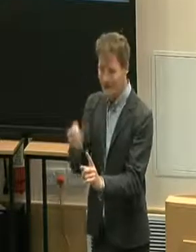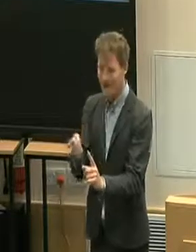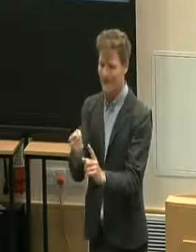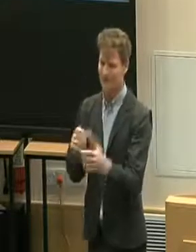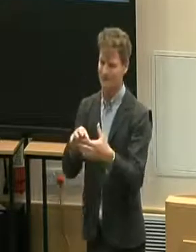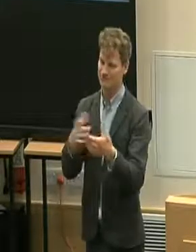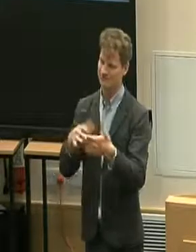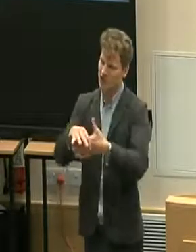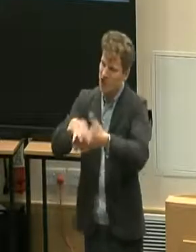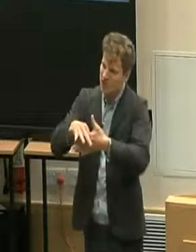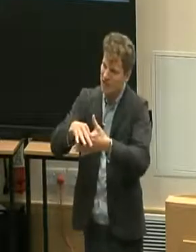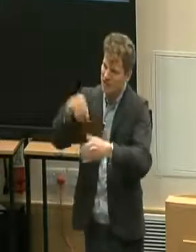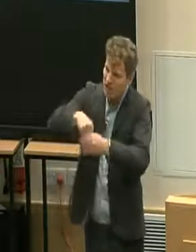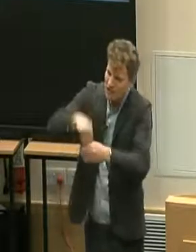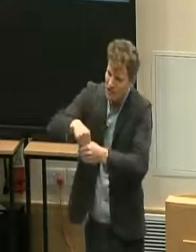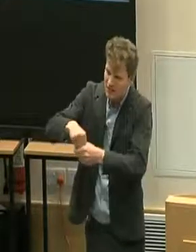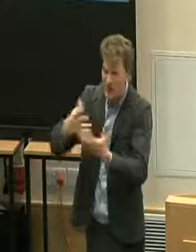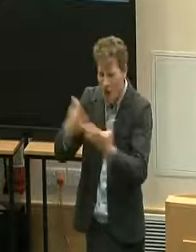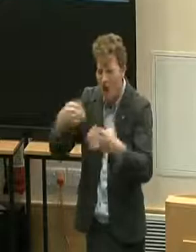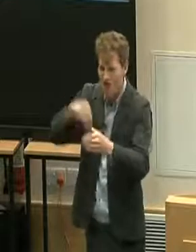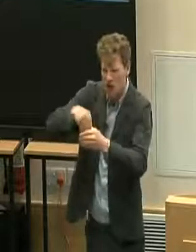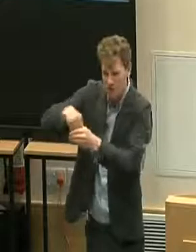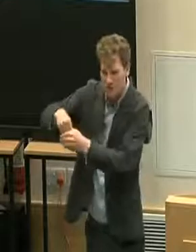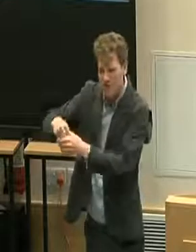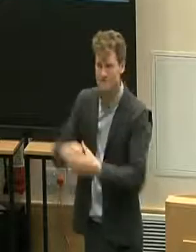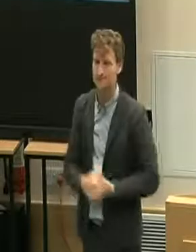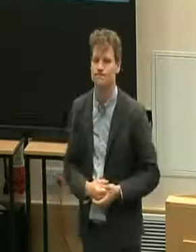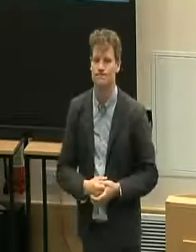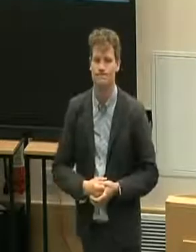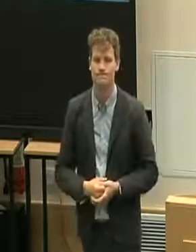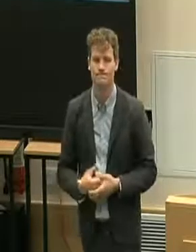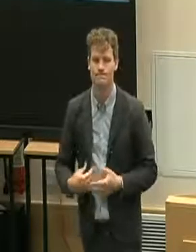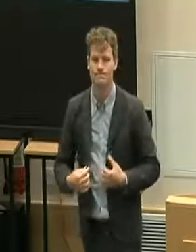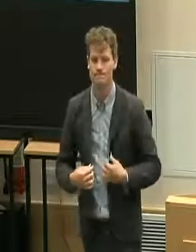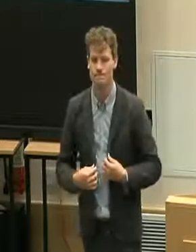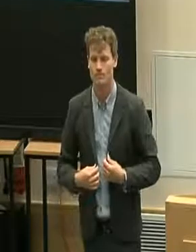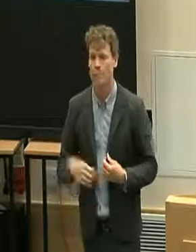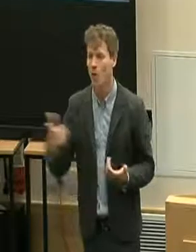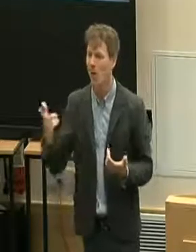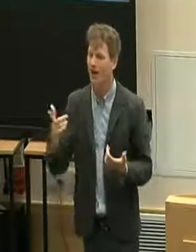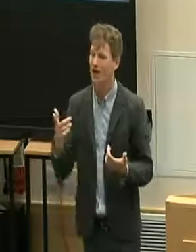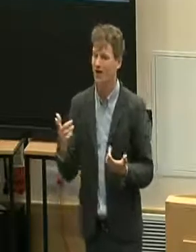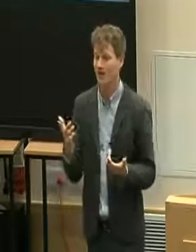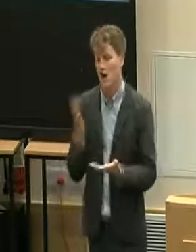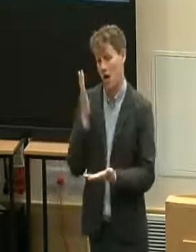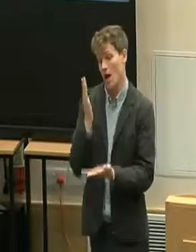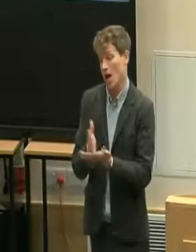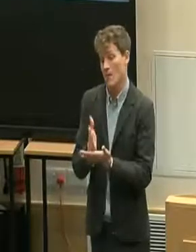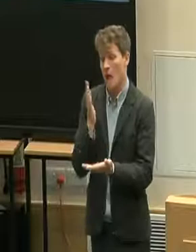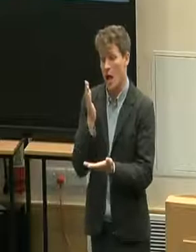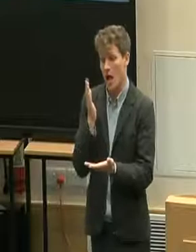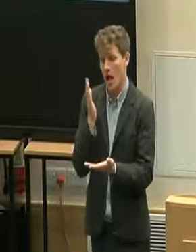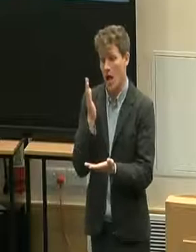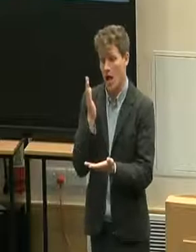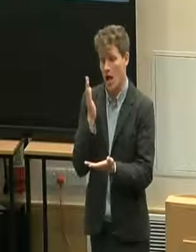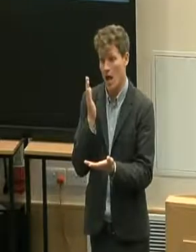to certain things. Essentially, it commits us to the government being on the hook and to do things in a